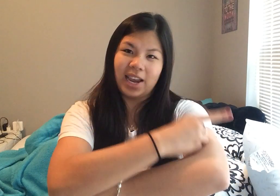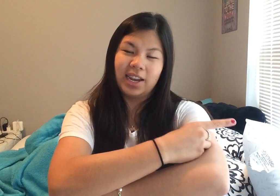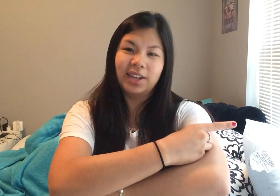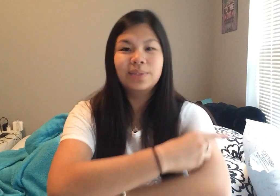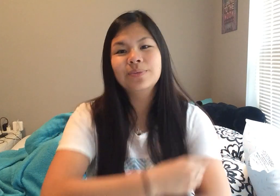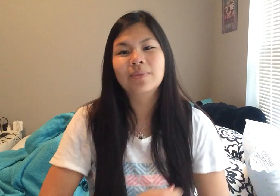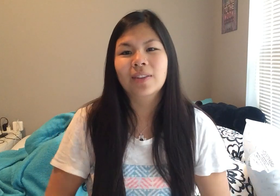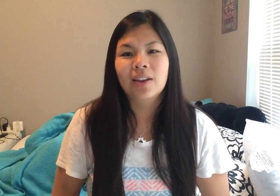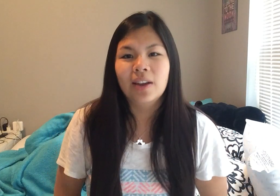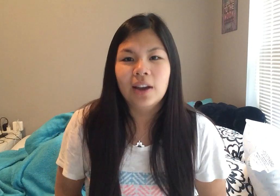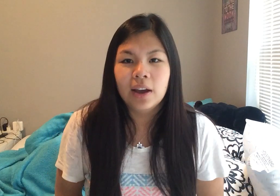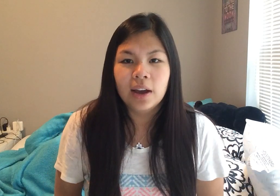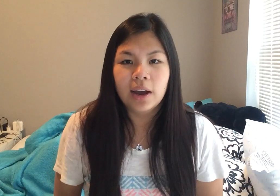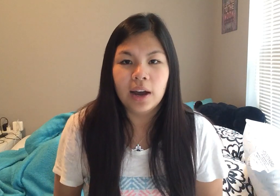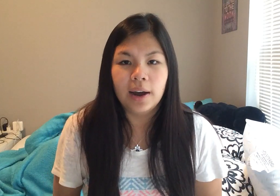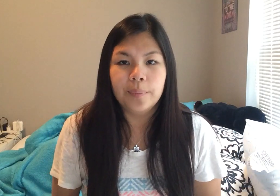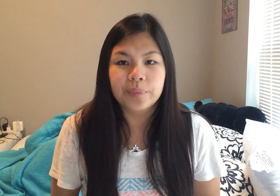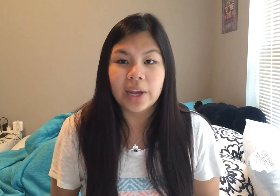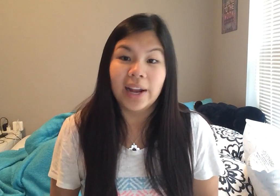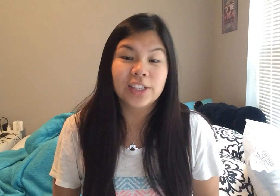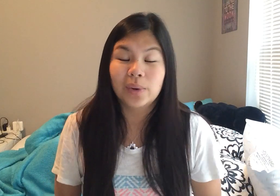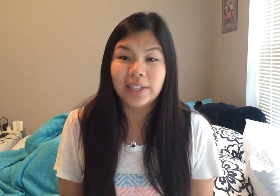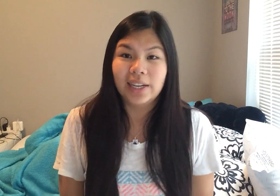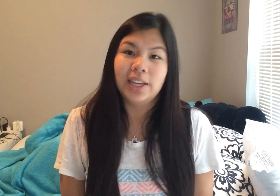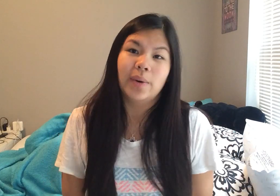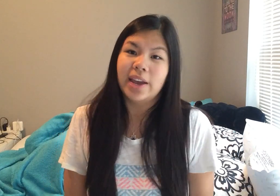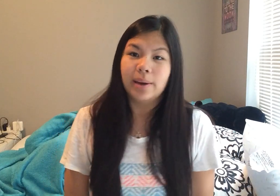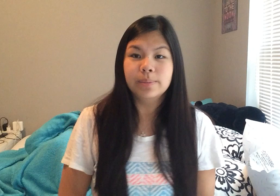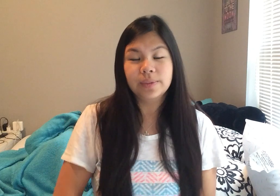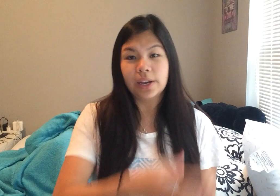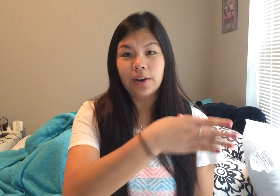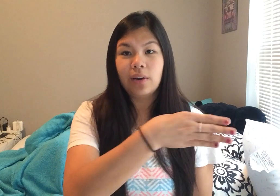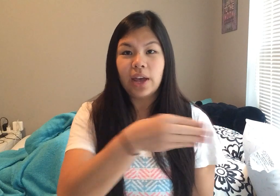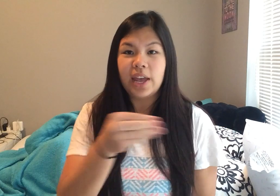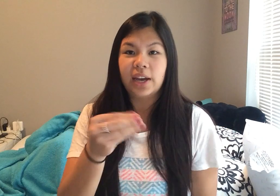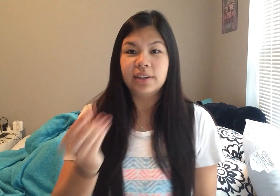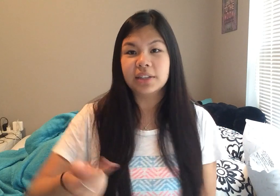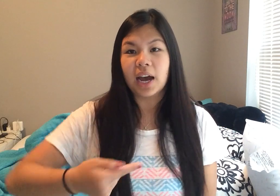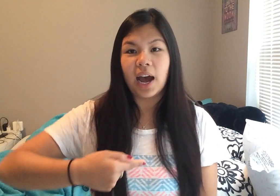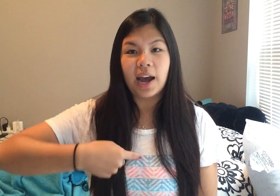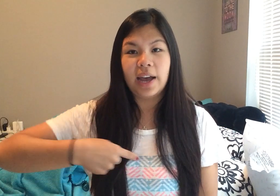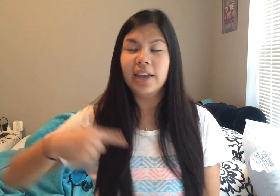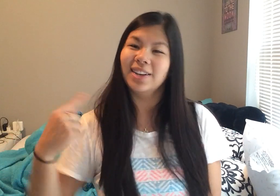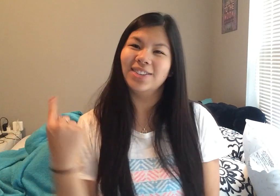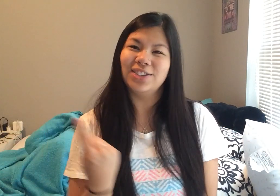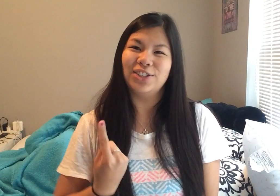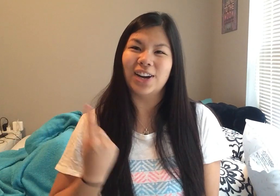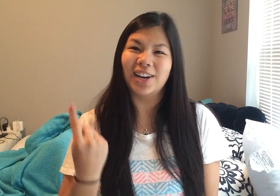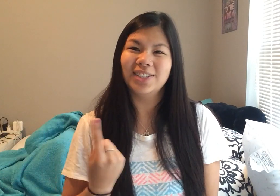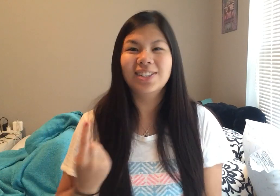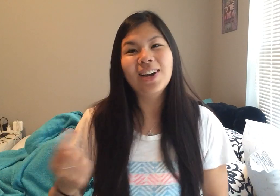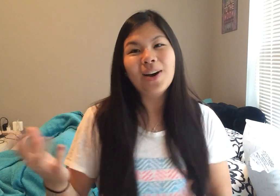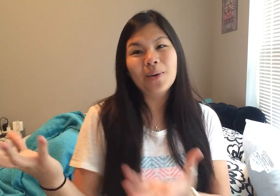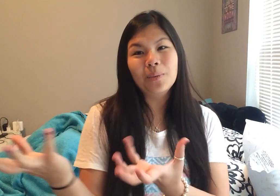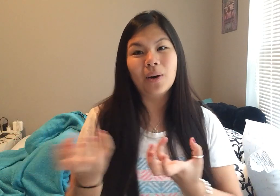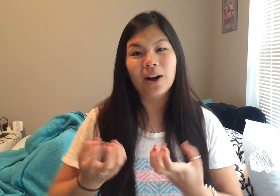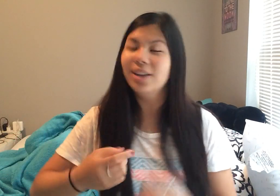day. And I just want to tell you I am. So, and I just want